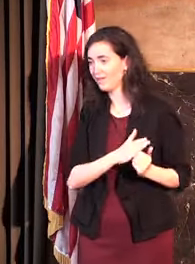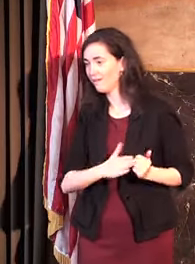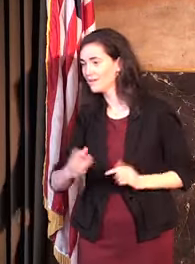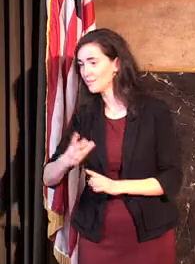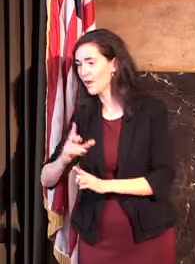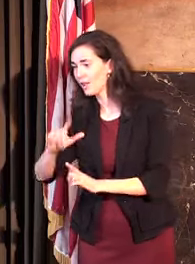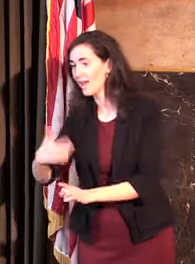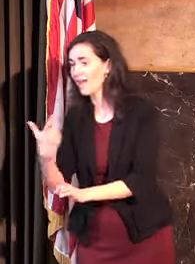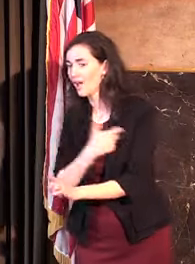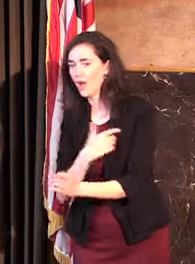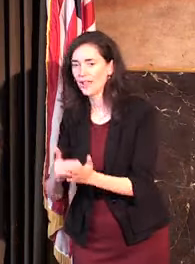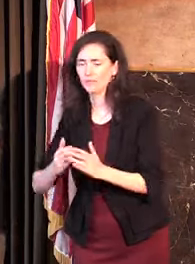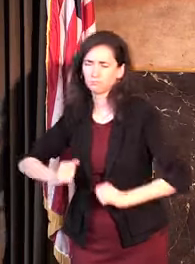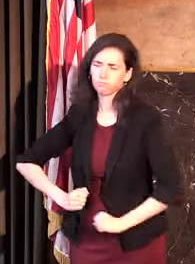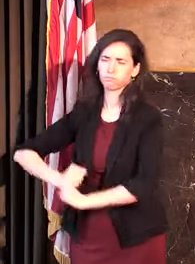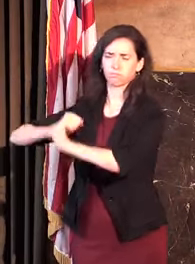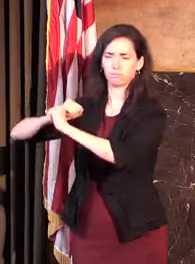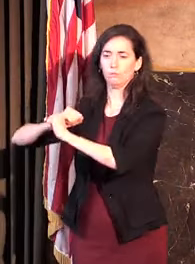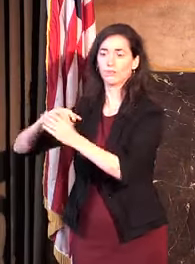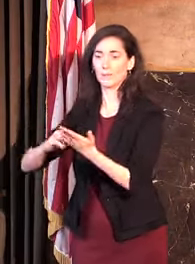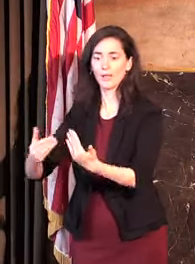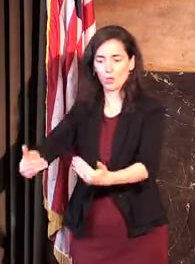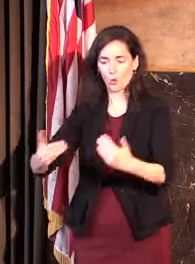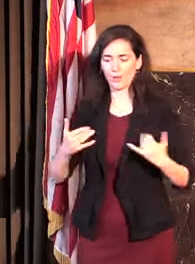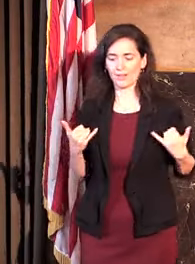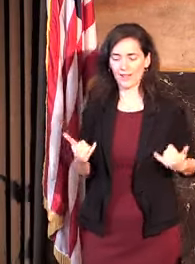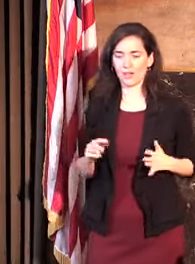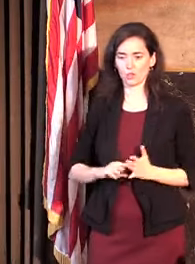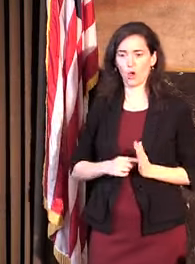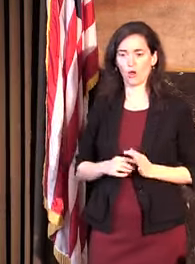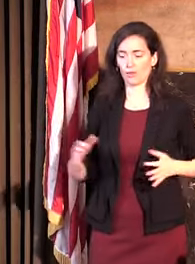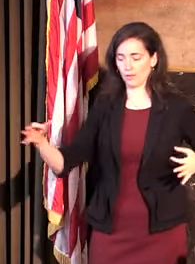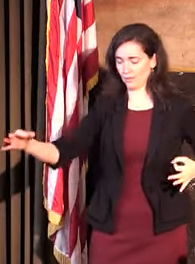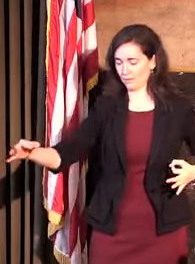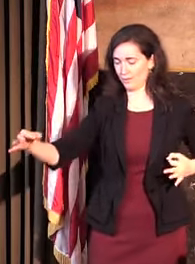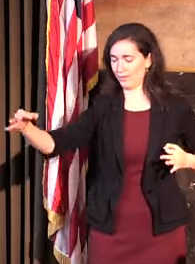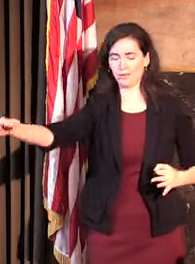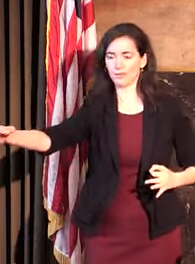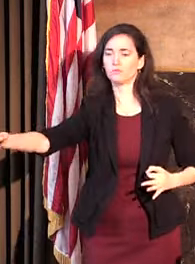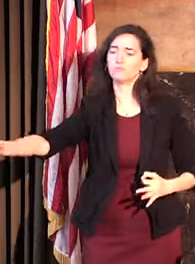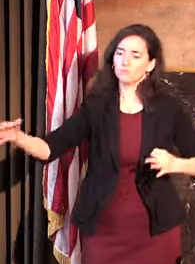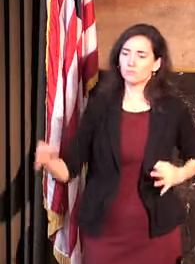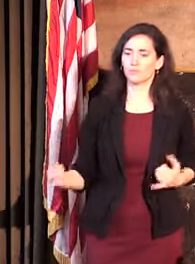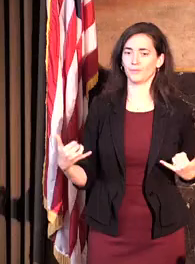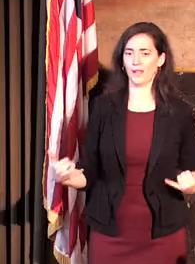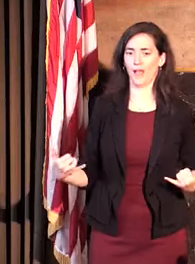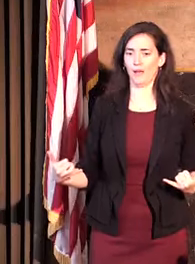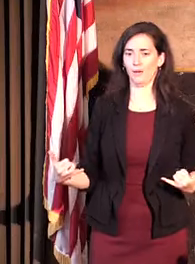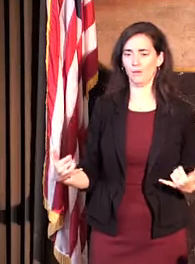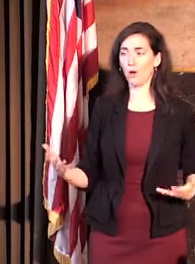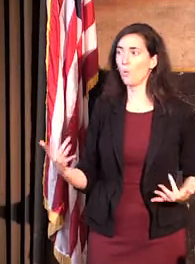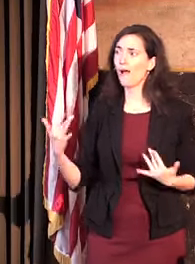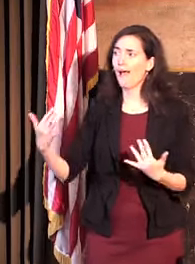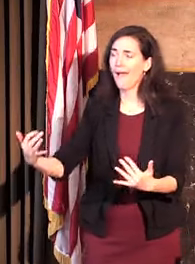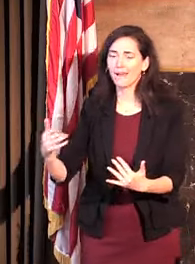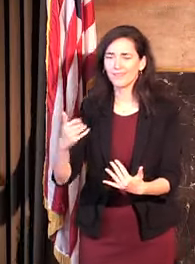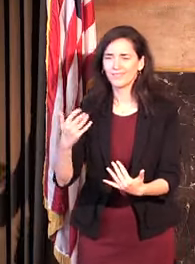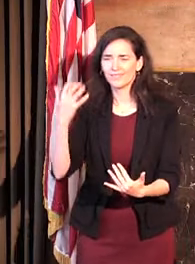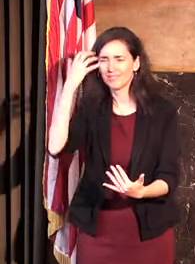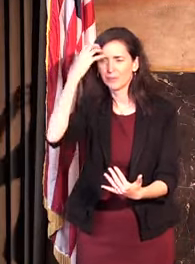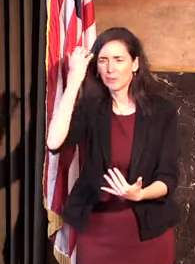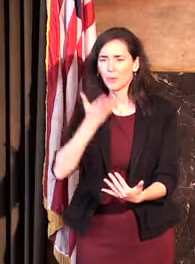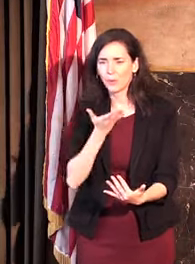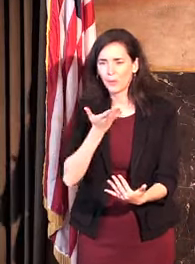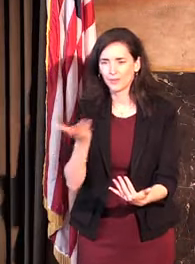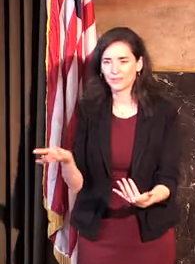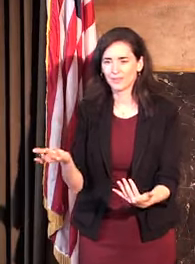be. And so waiting just doesn't make sense. You can see that what we're